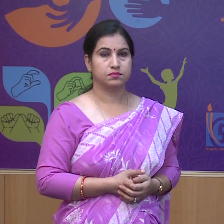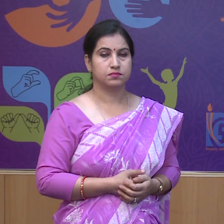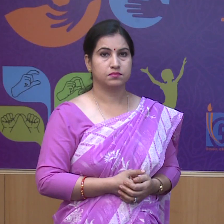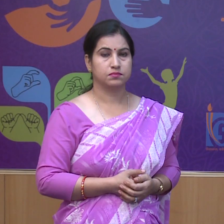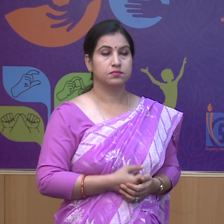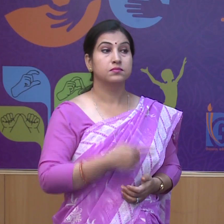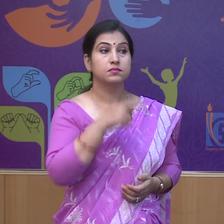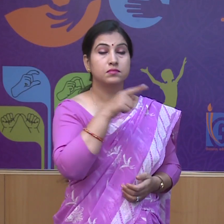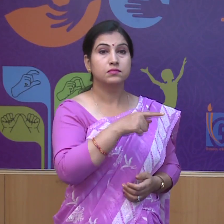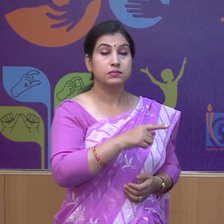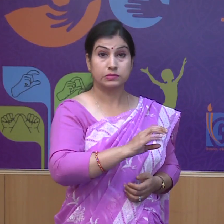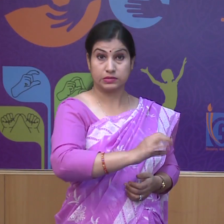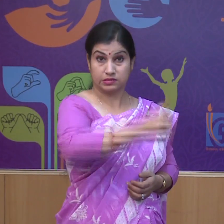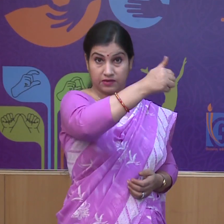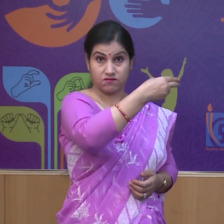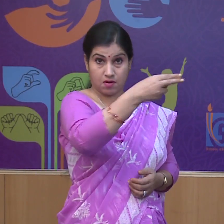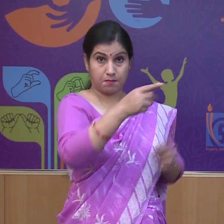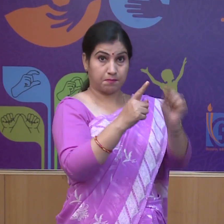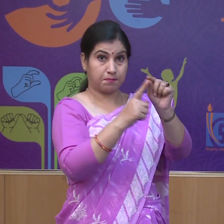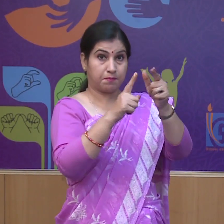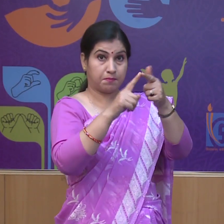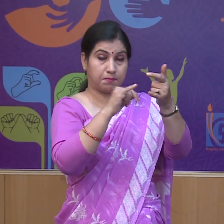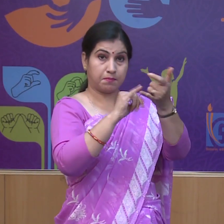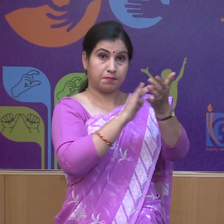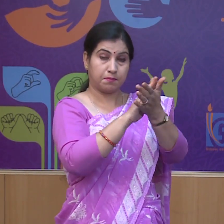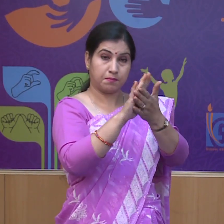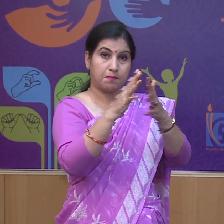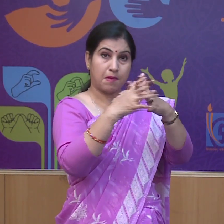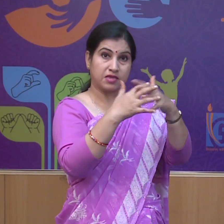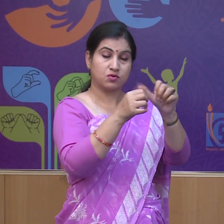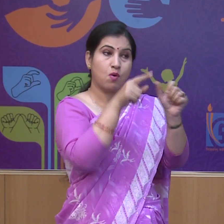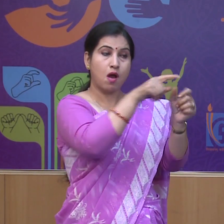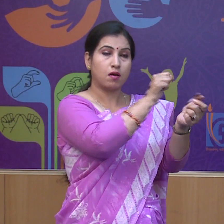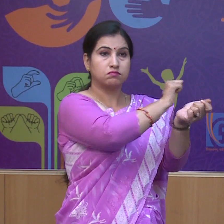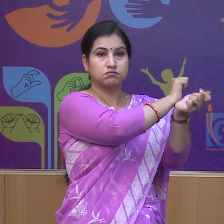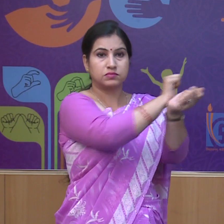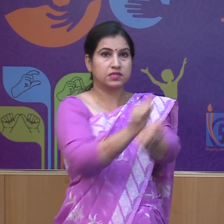Their chief Peshwa was sent to Bithur